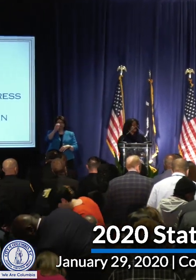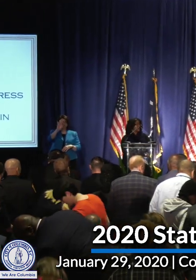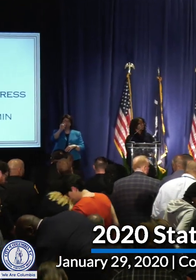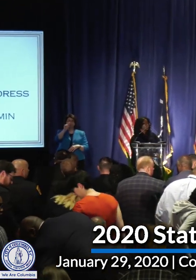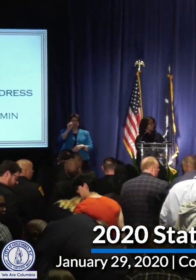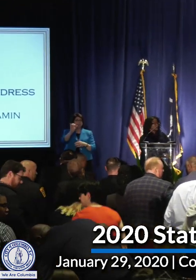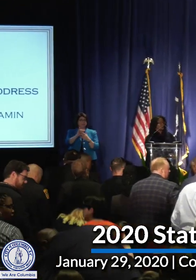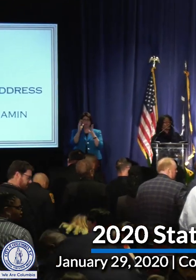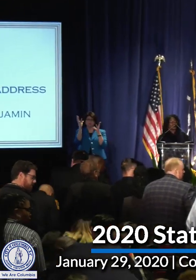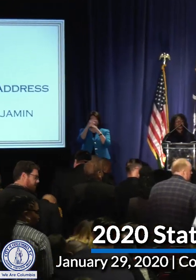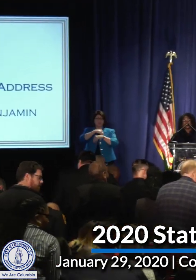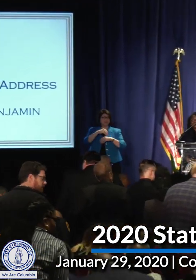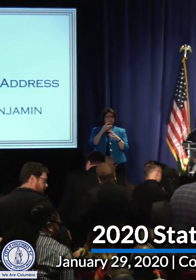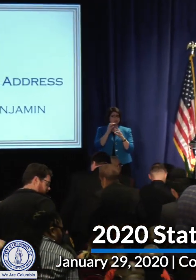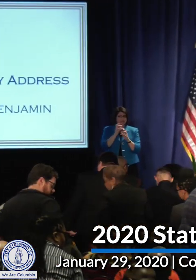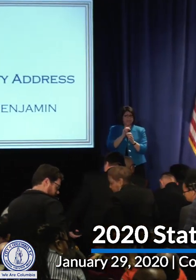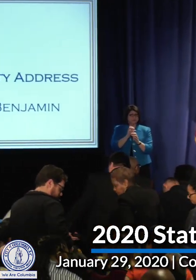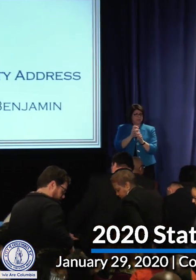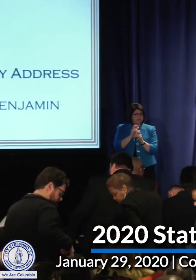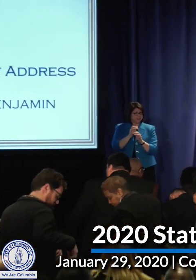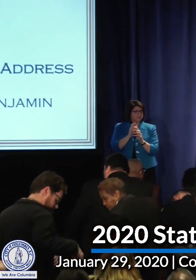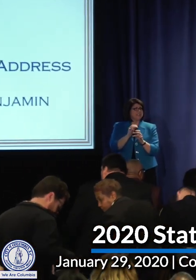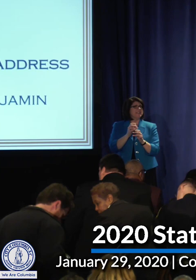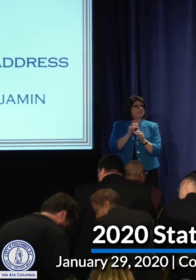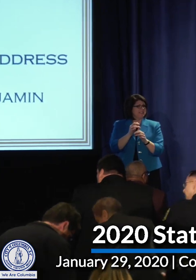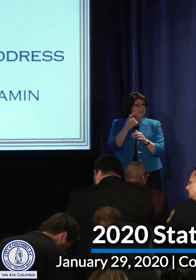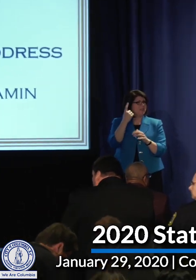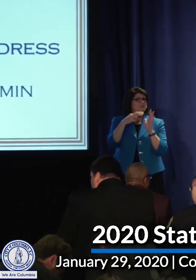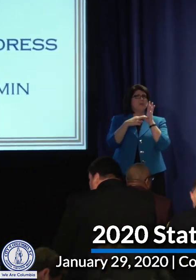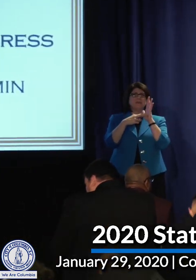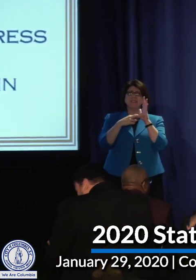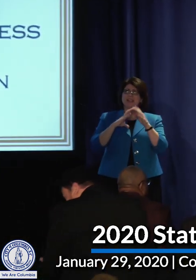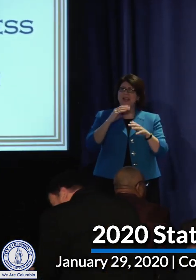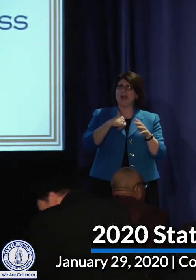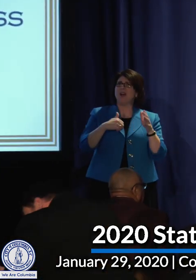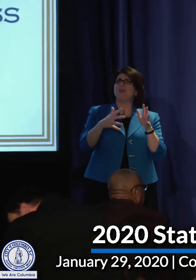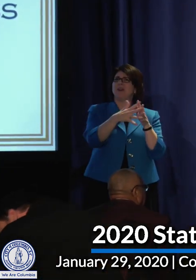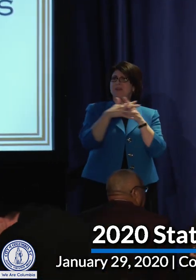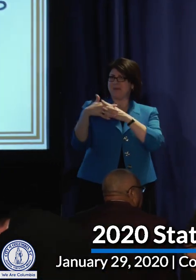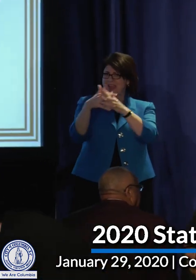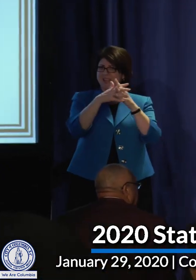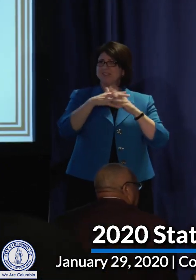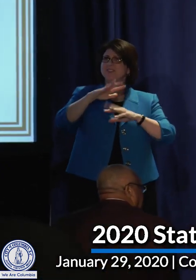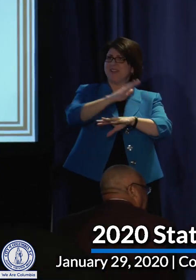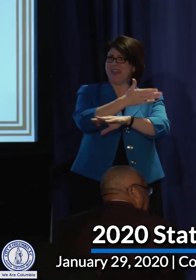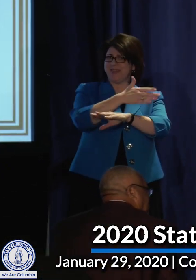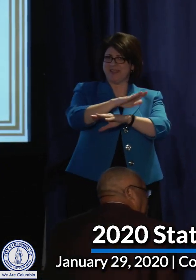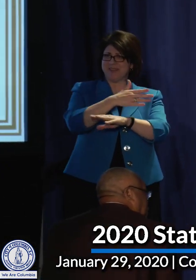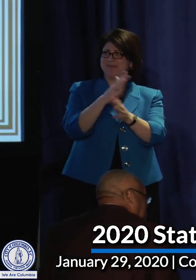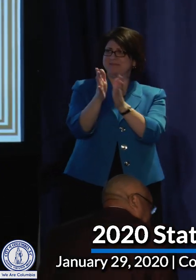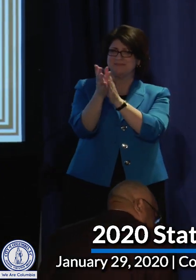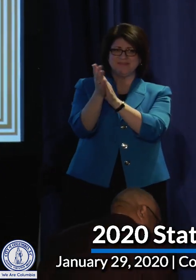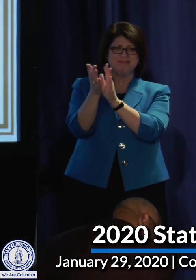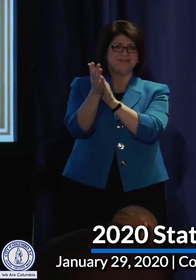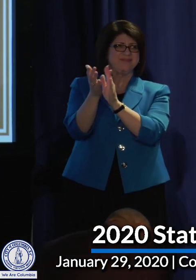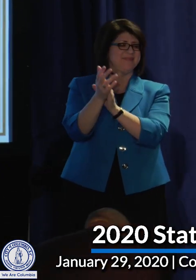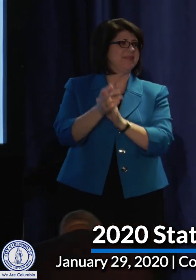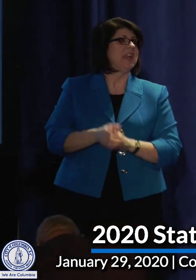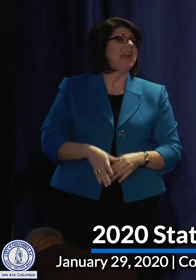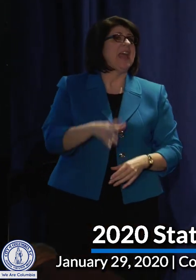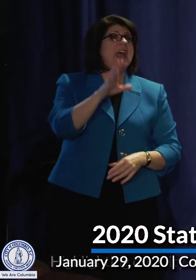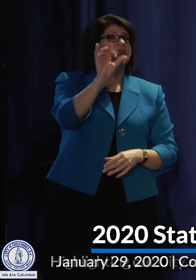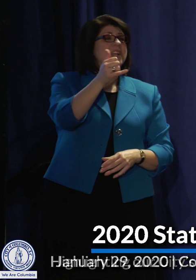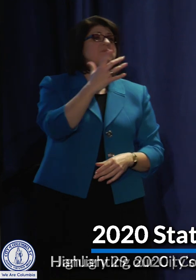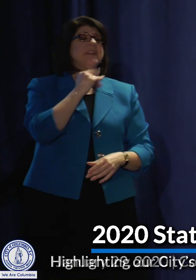beautiful instrumental rendition of the national anthem. It was just a sweet